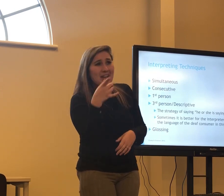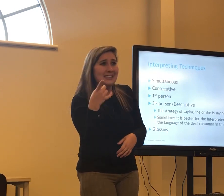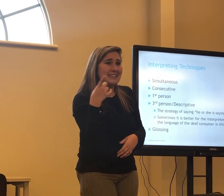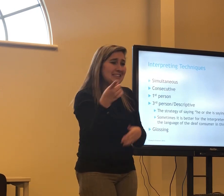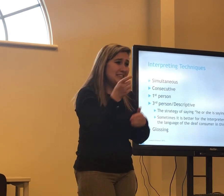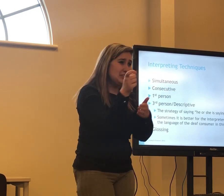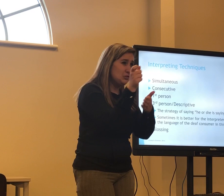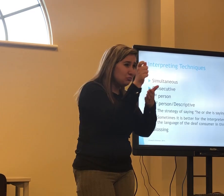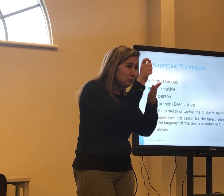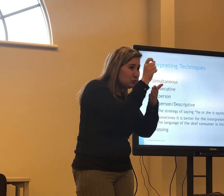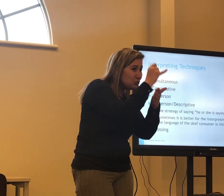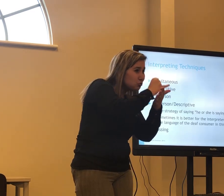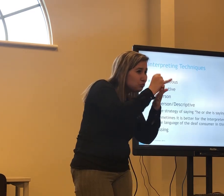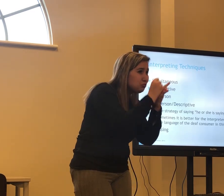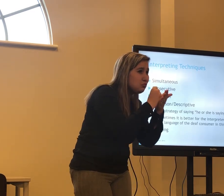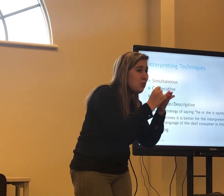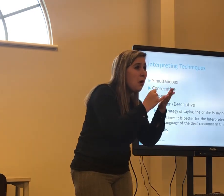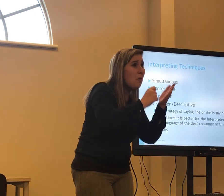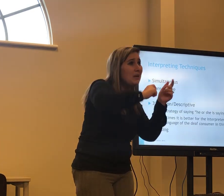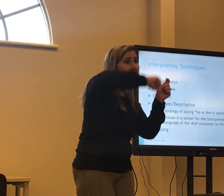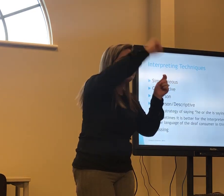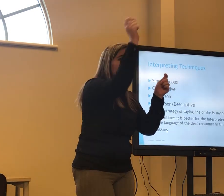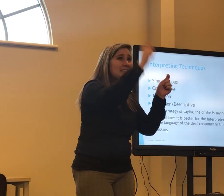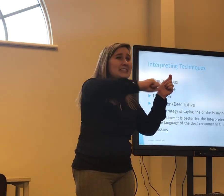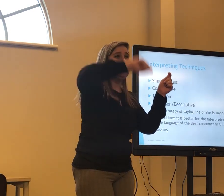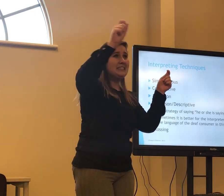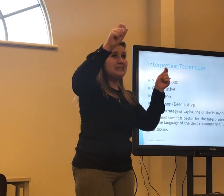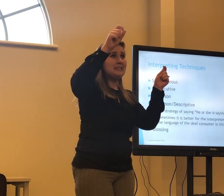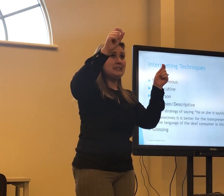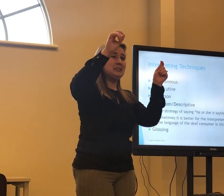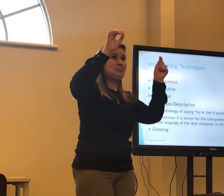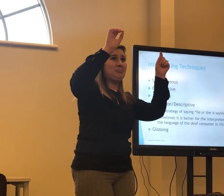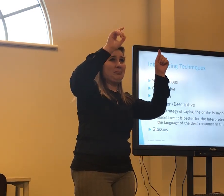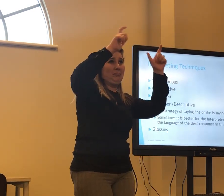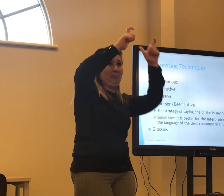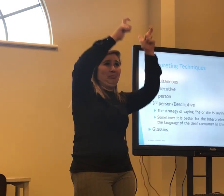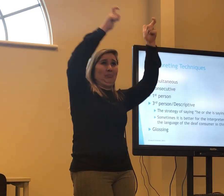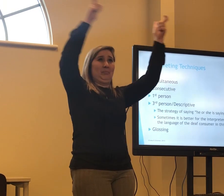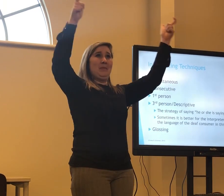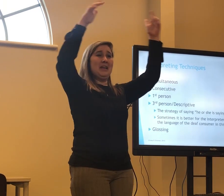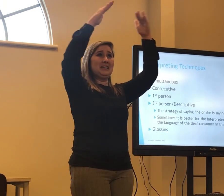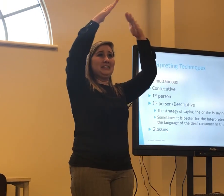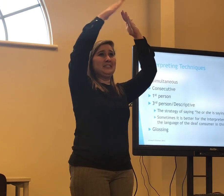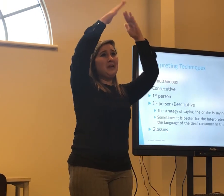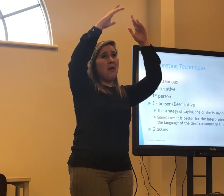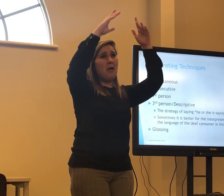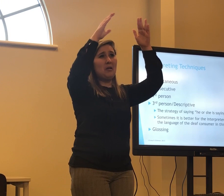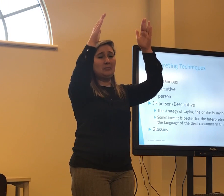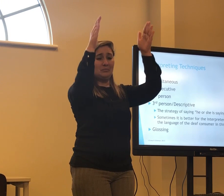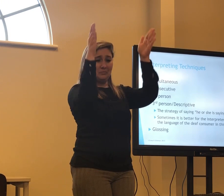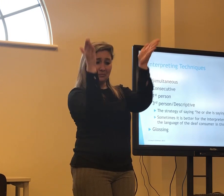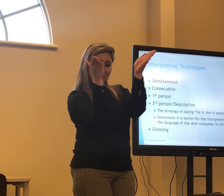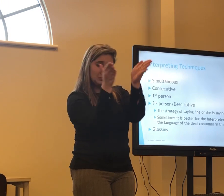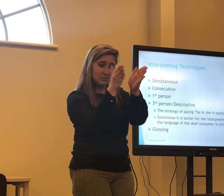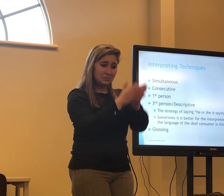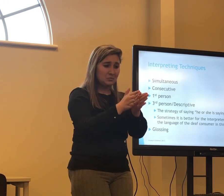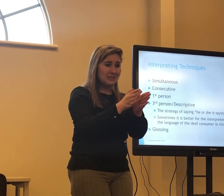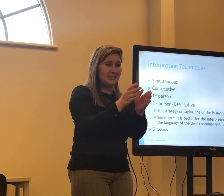some sort of shape in the air, and it's bigger on the top and it gets smaller as you go to the bottom. It's kind of rectangular